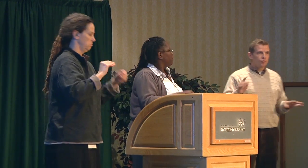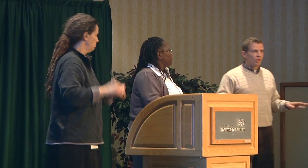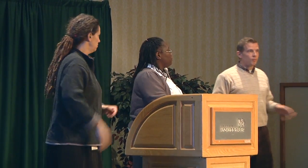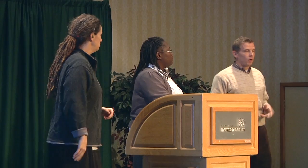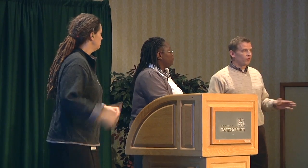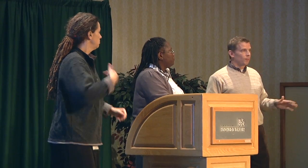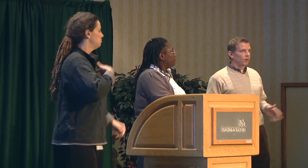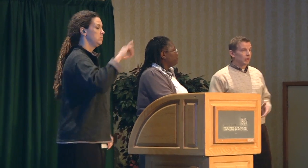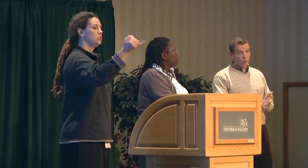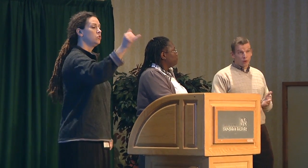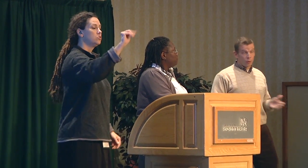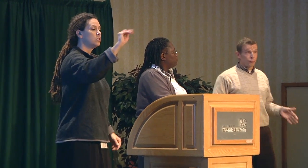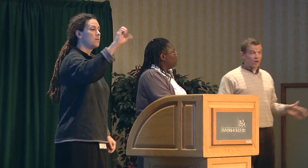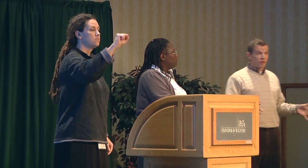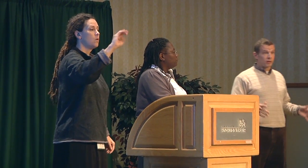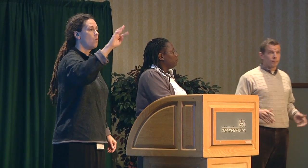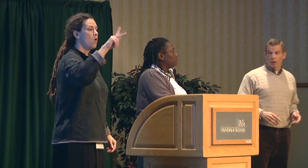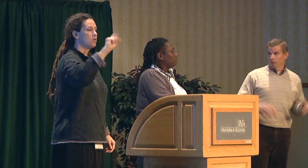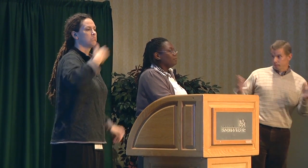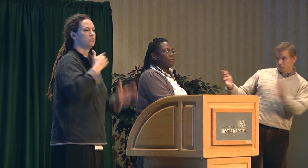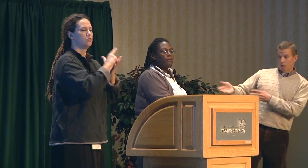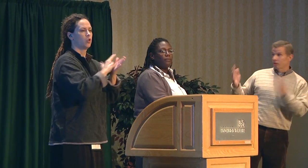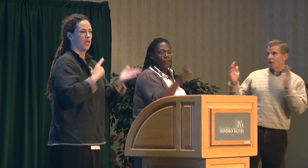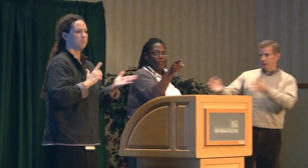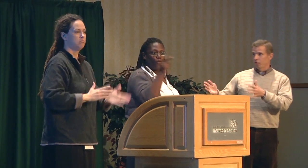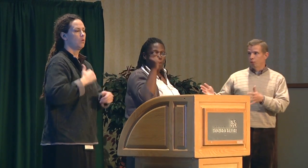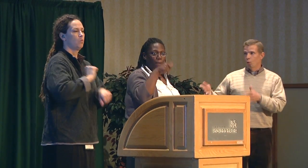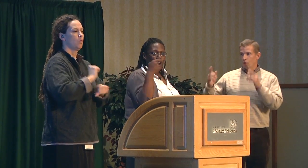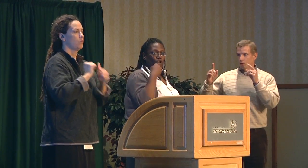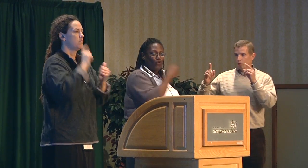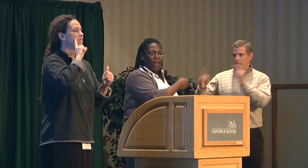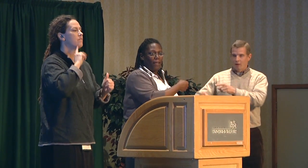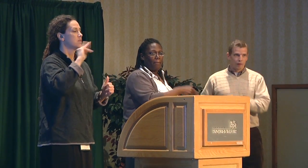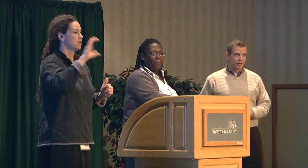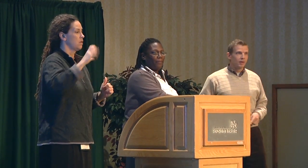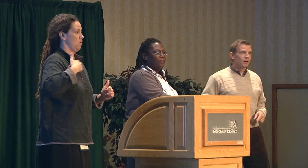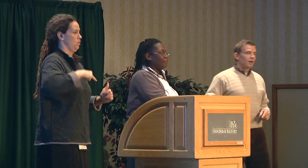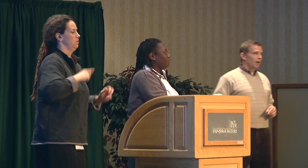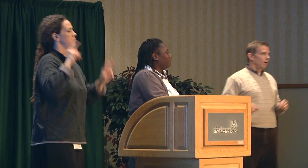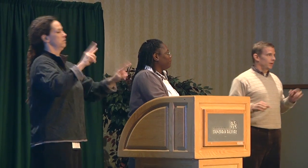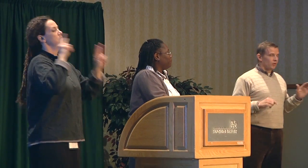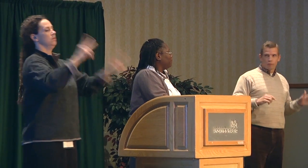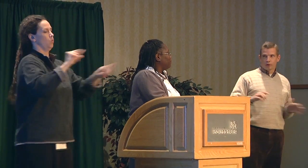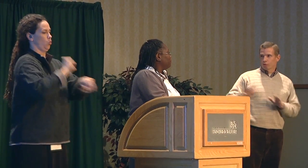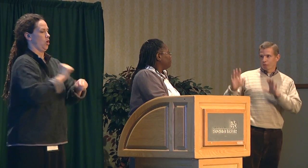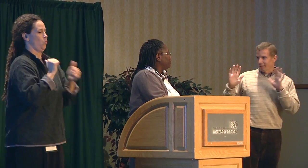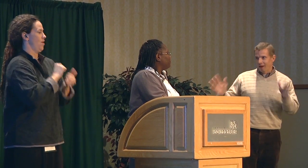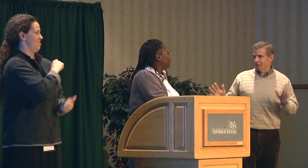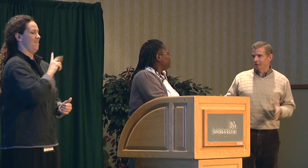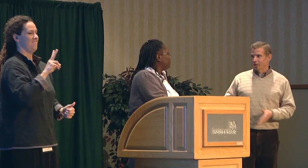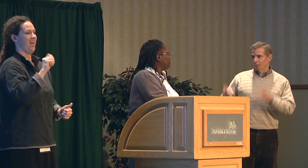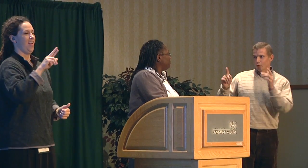My name is James Marks. I'm a lawyer. I work for Deaf Inc. and we're excited to work with Valerie. And these videos